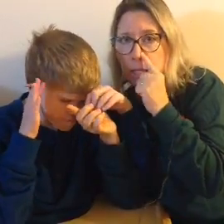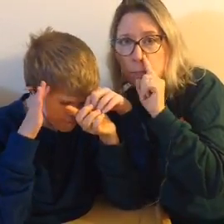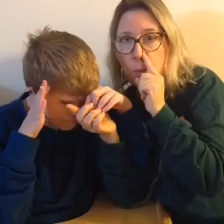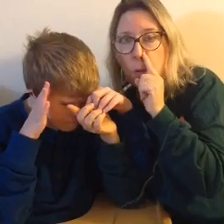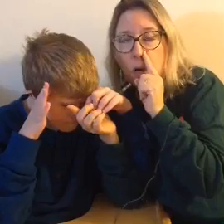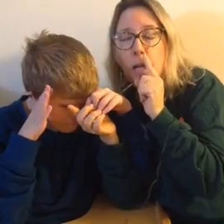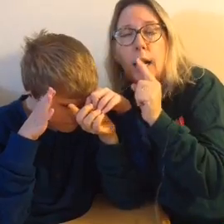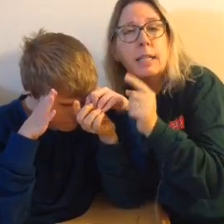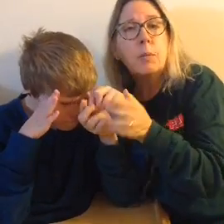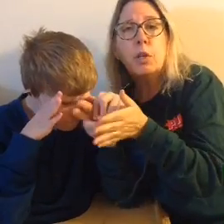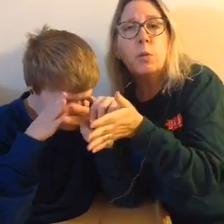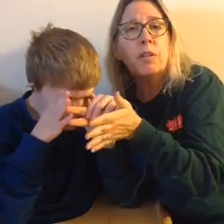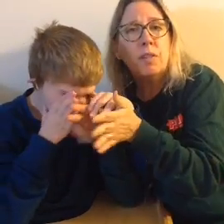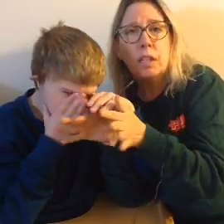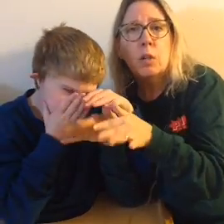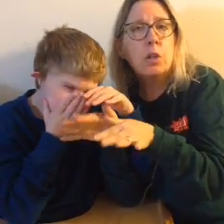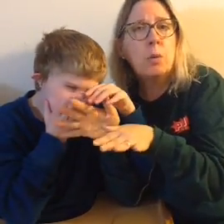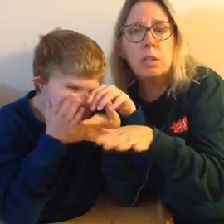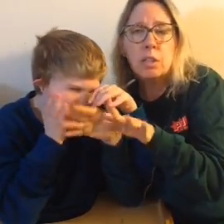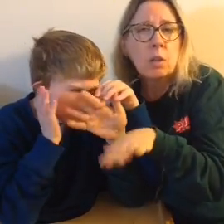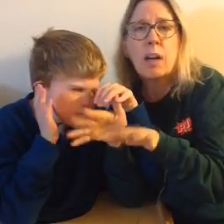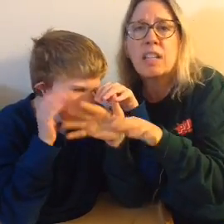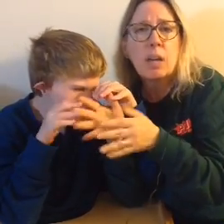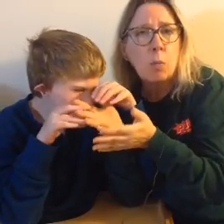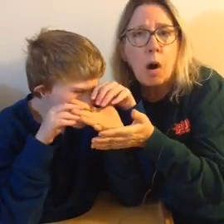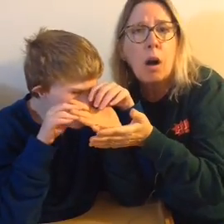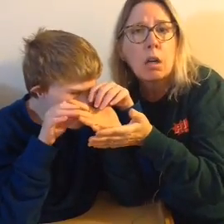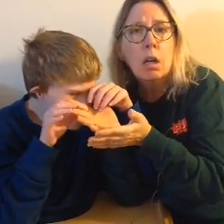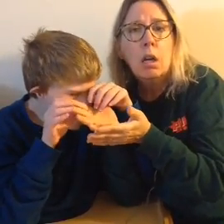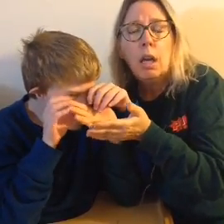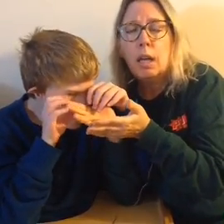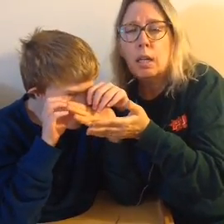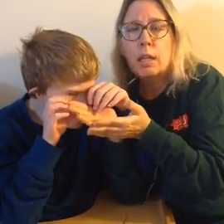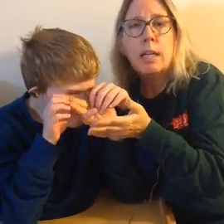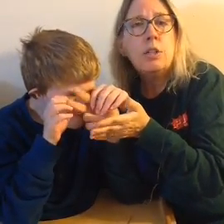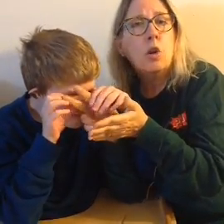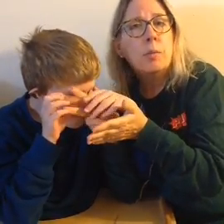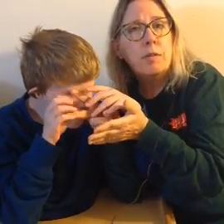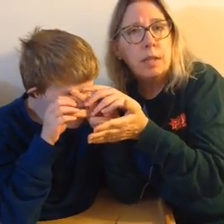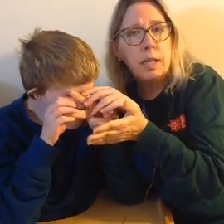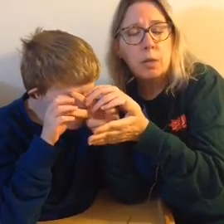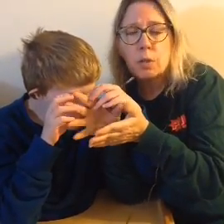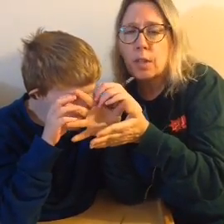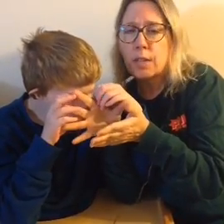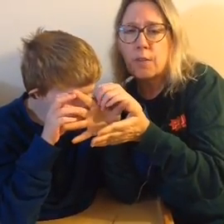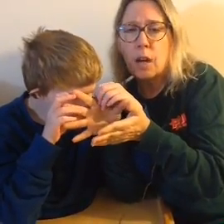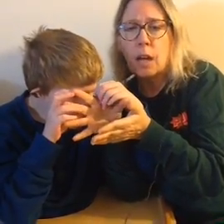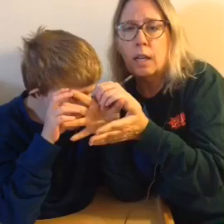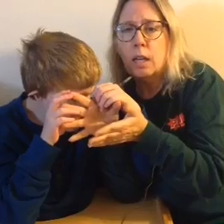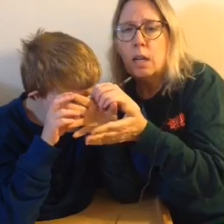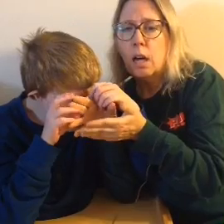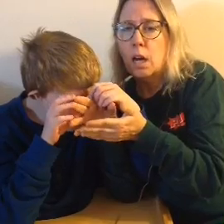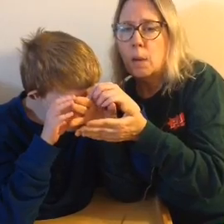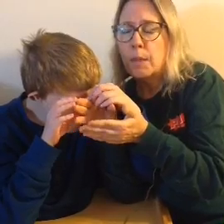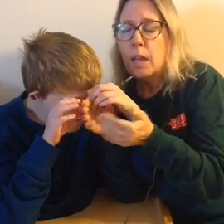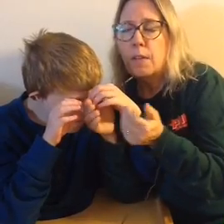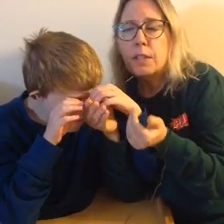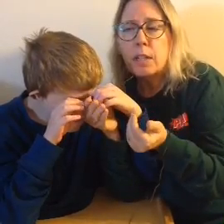he's bored, I said, what, do you want a video or do you want to just go out and take a walk? And he told me video, so that's fine. If he's